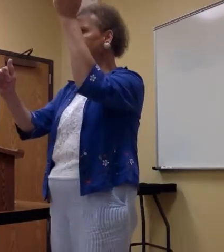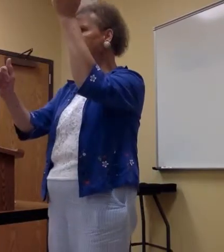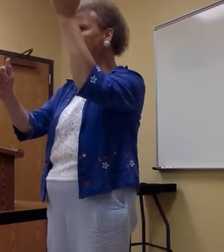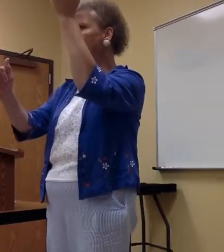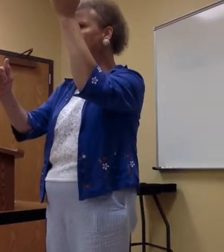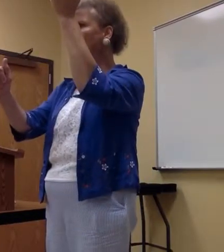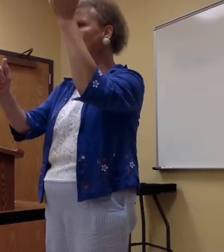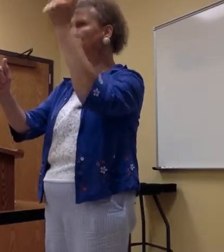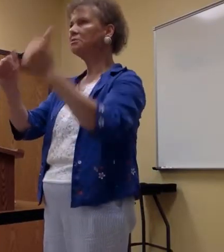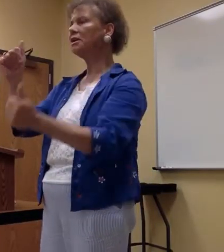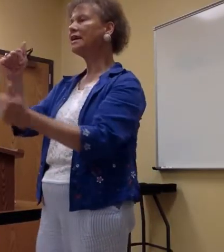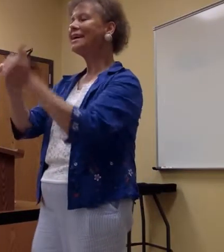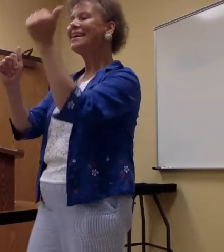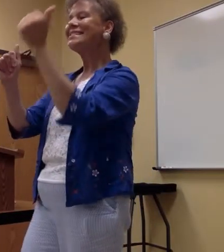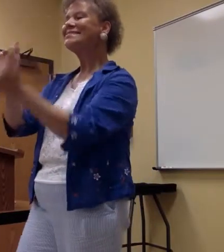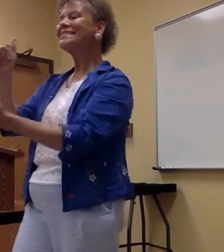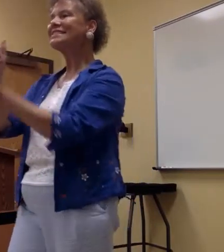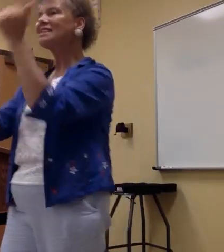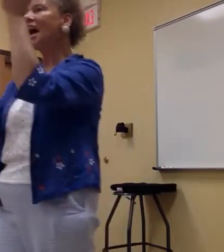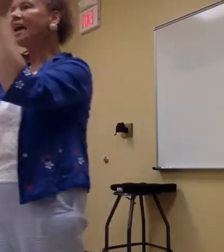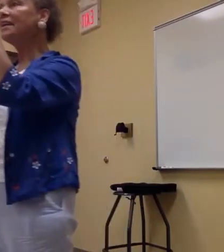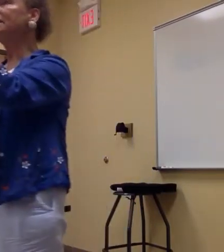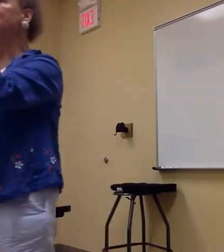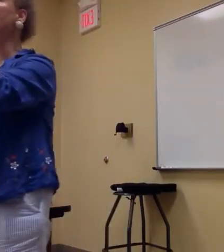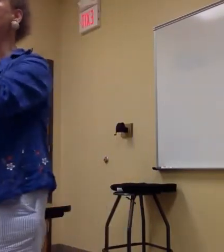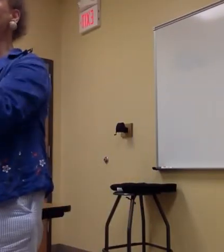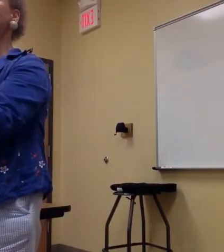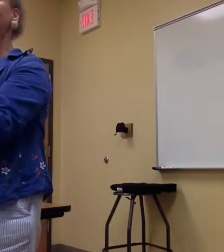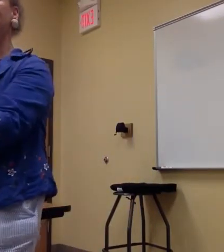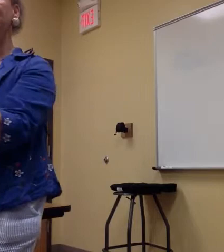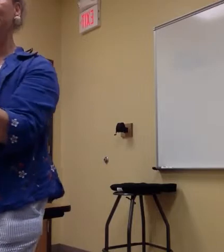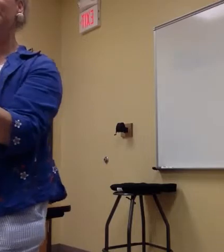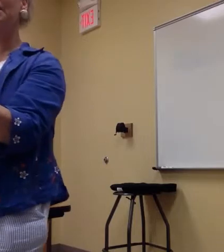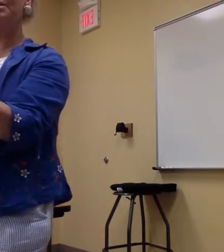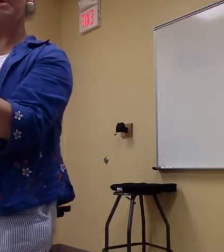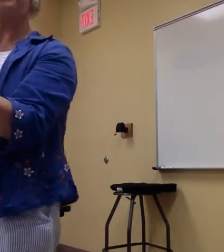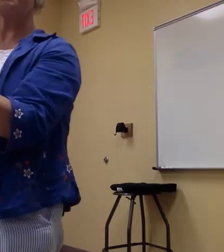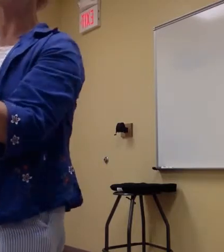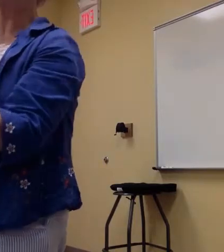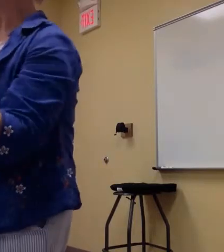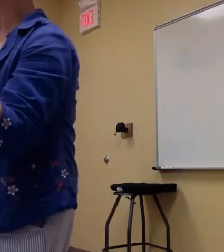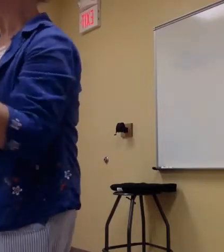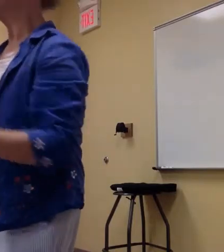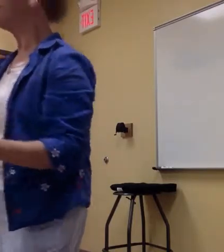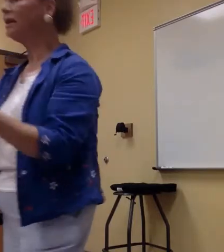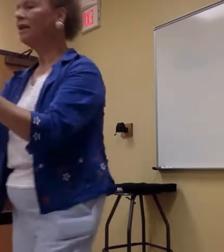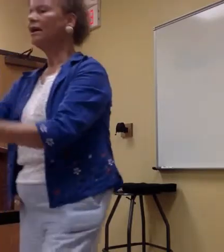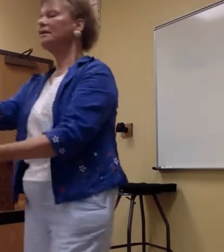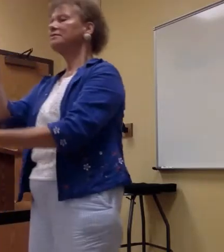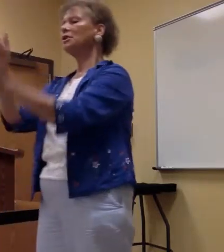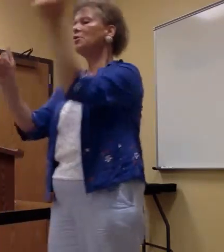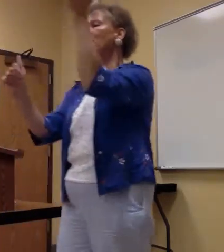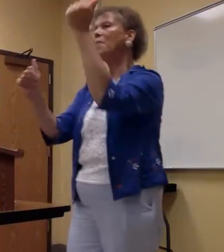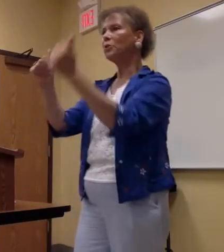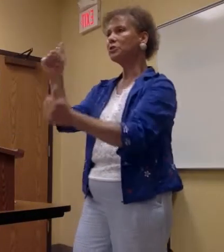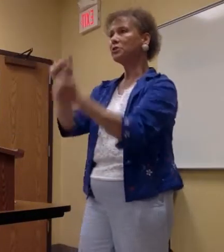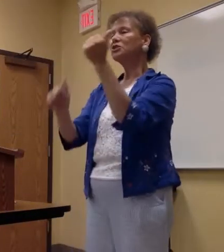Most. Yeah. This sign is most, I think. Didn't Yeah. we talk about it? For Yeah. something. All right. So, most. So, I